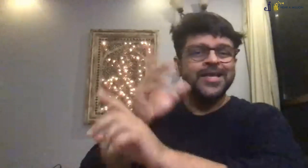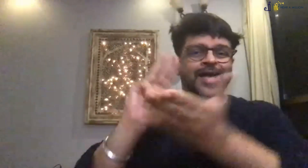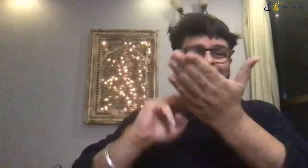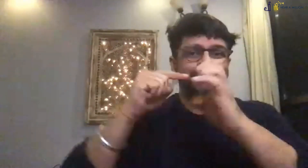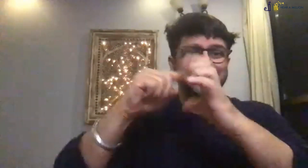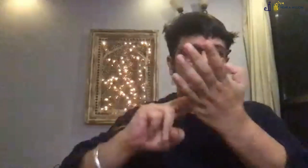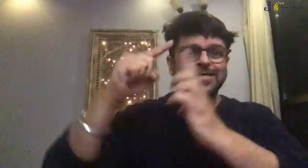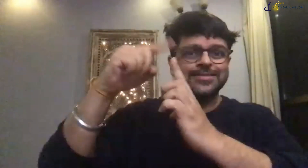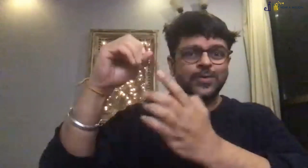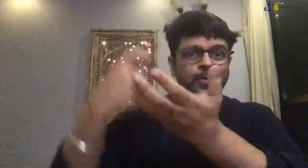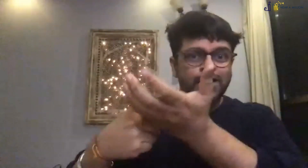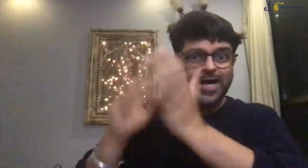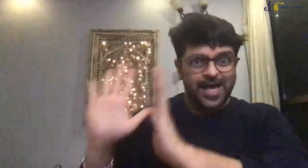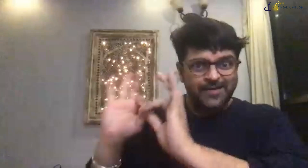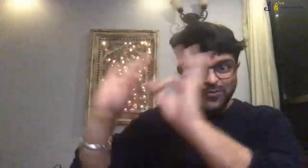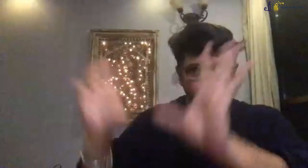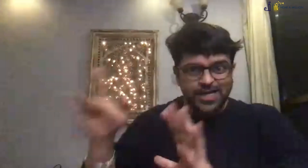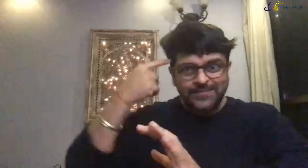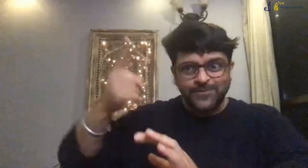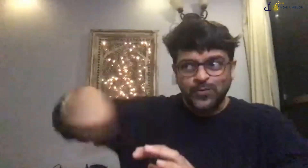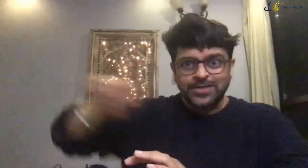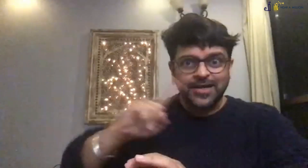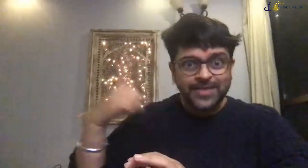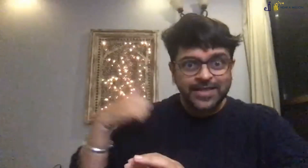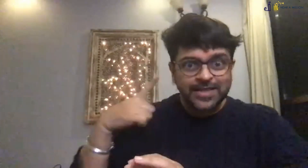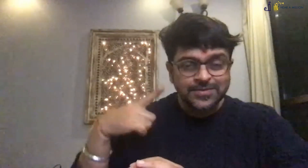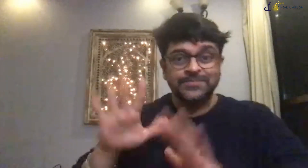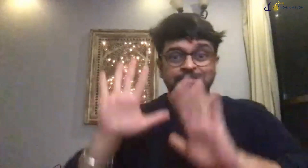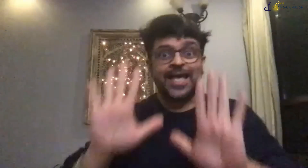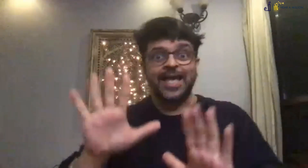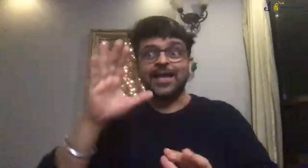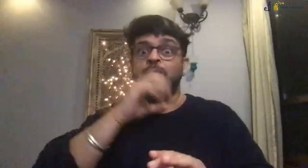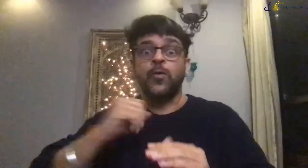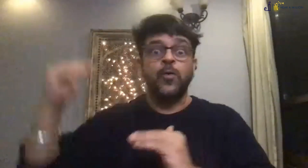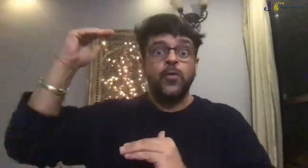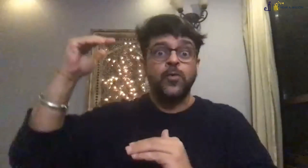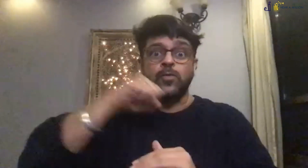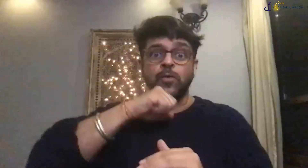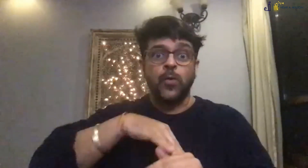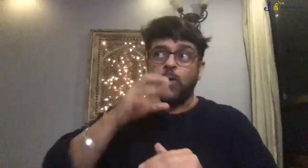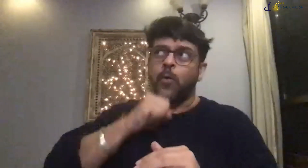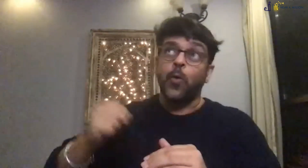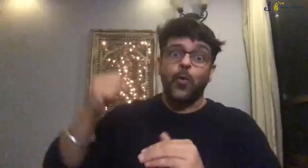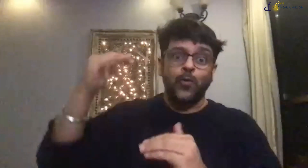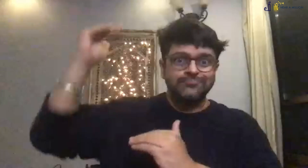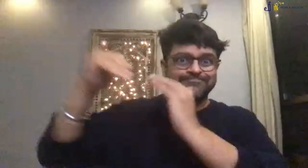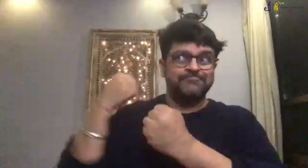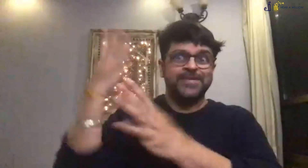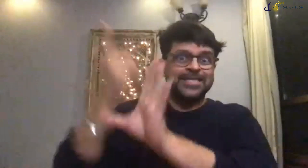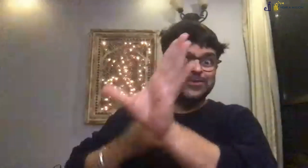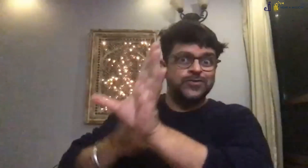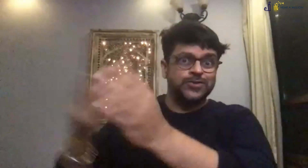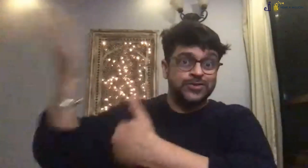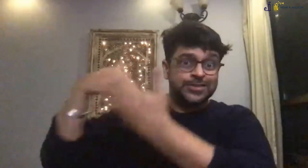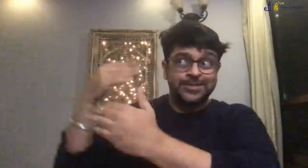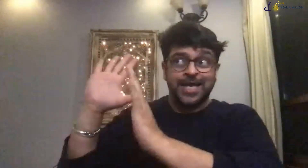program to support the leaders? Do we have mentors that are ready for the deaf leaders here in the country? Do we